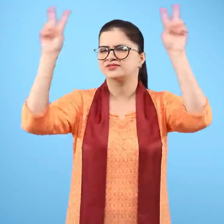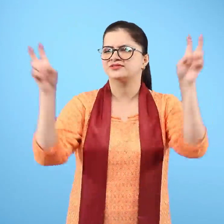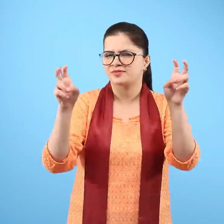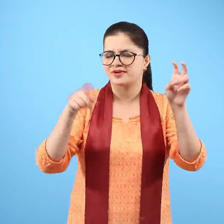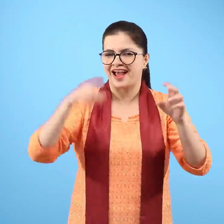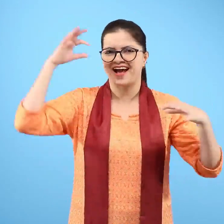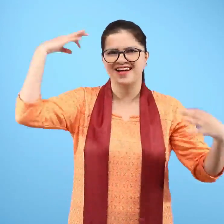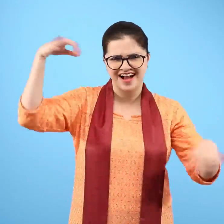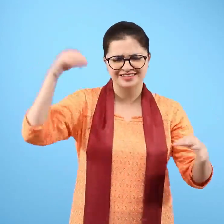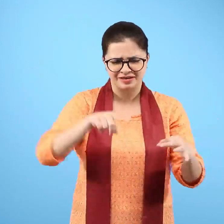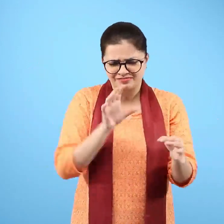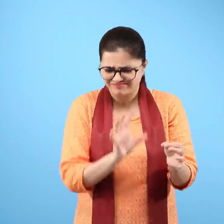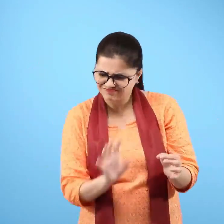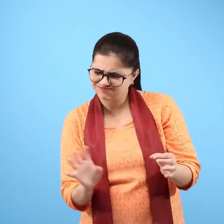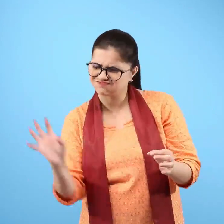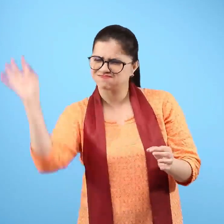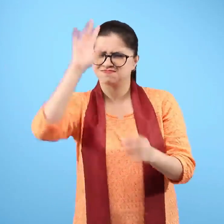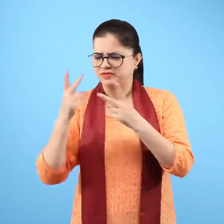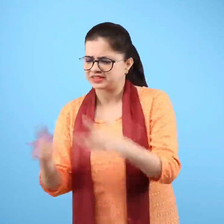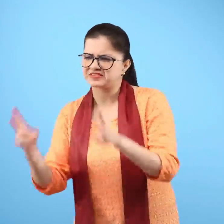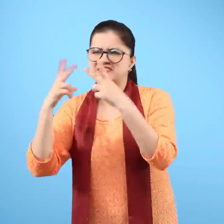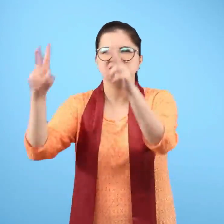Dancers from different states.